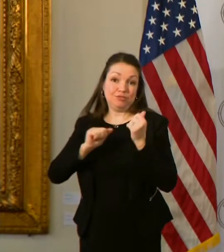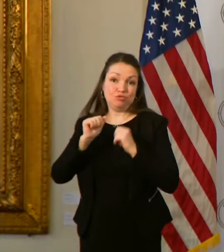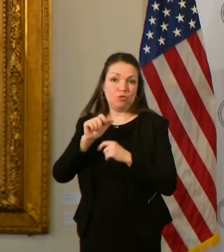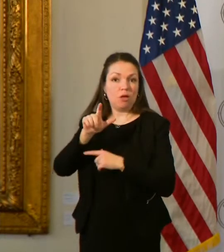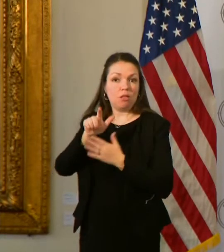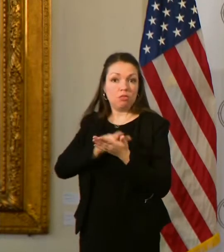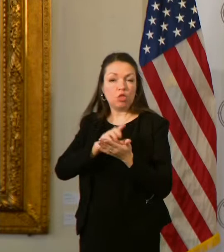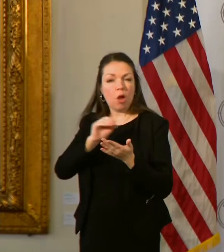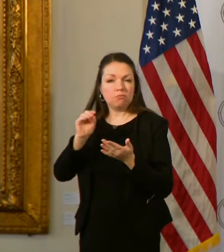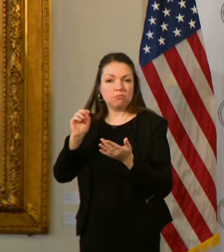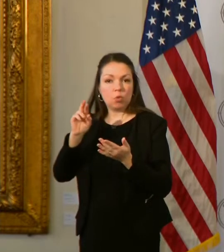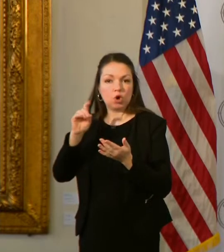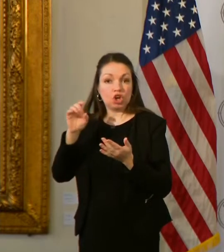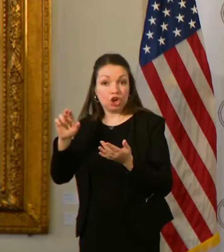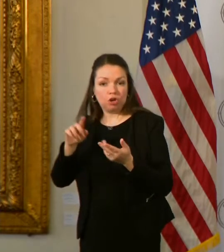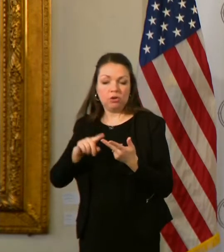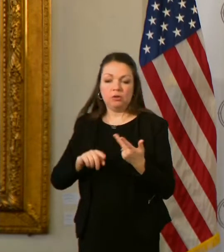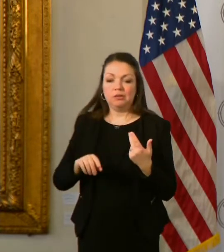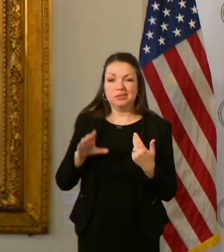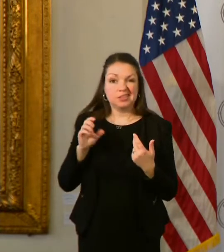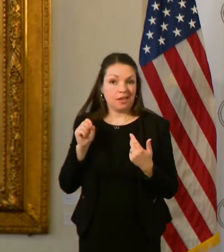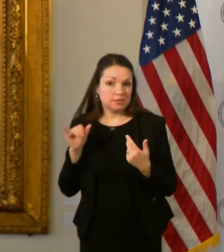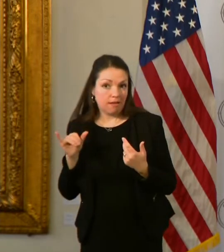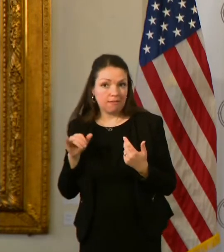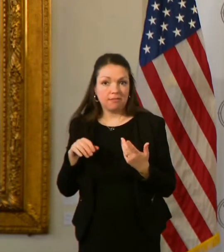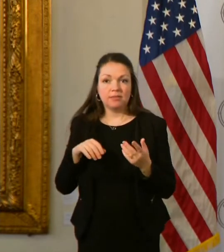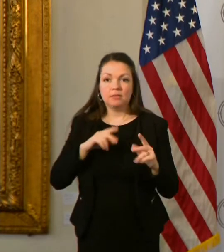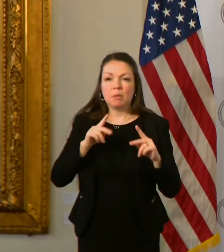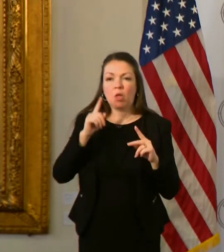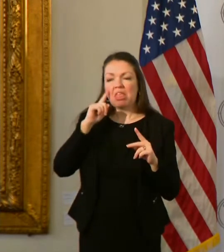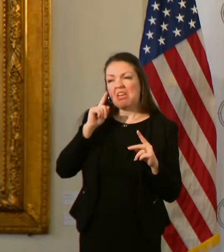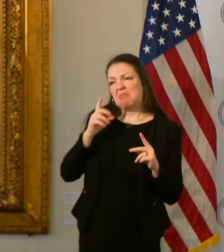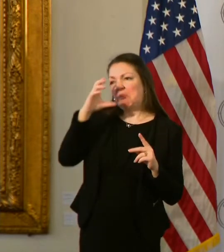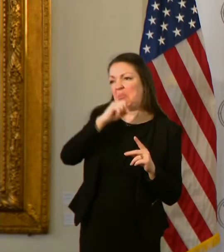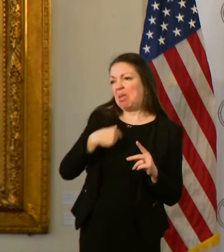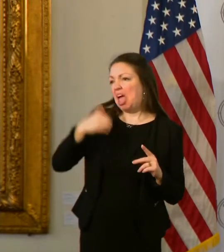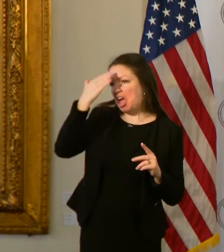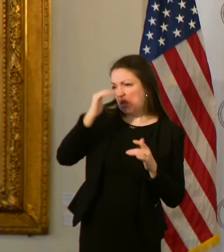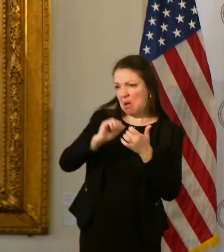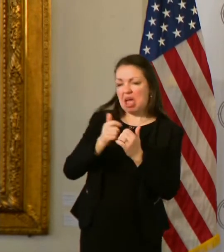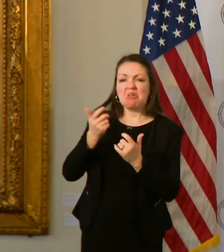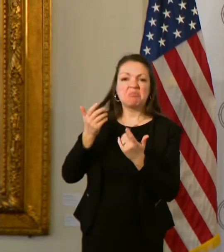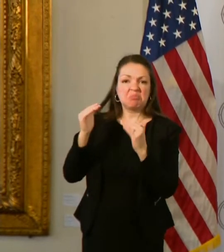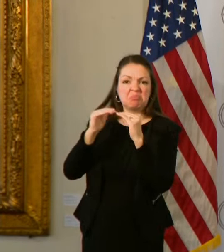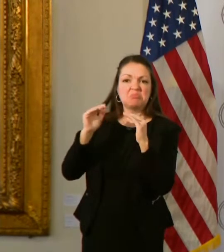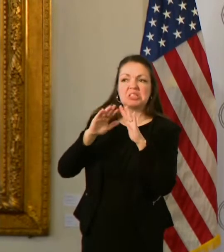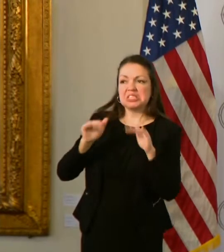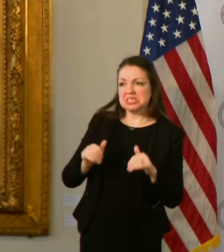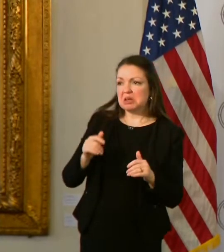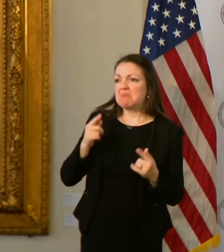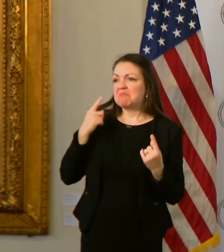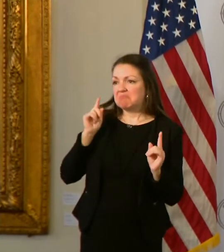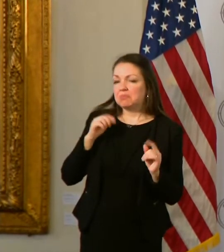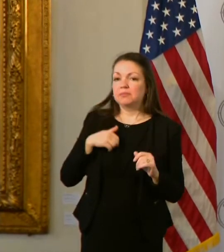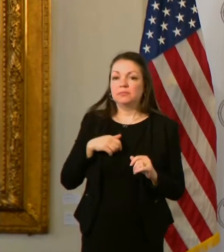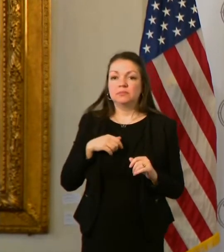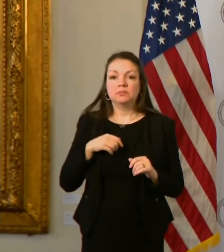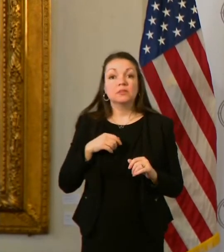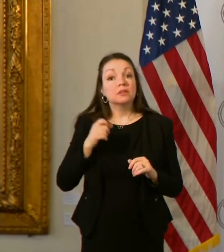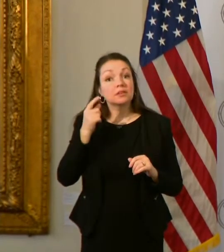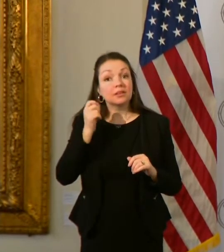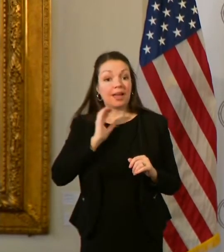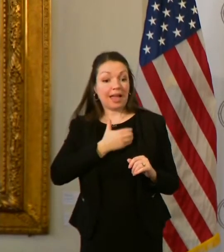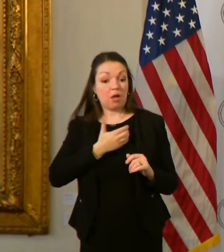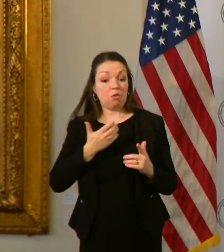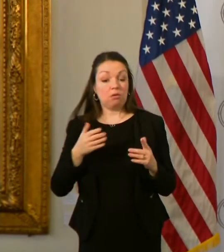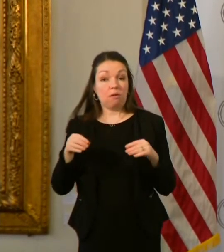been a perception of how the justice system works. And our office has an obligation as lawyers, an oath